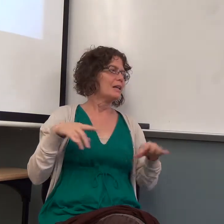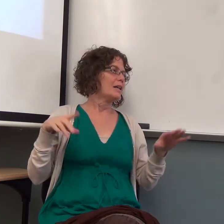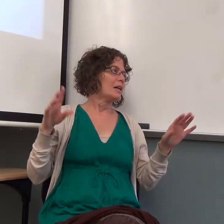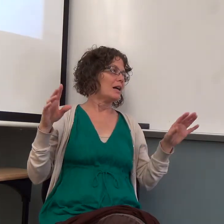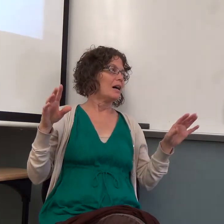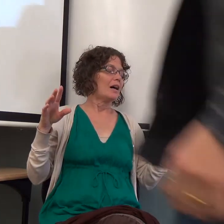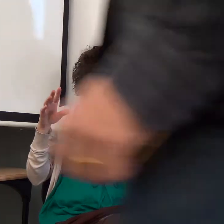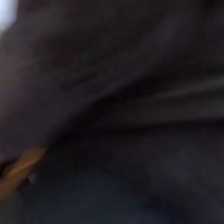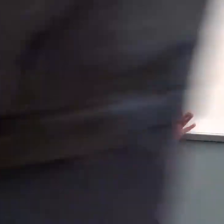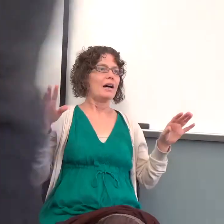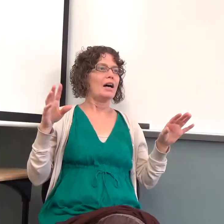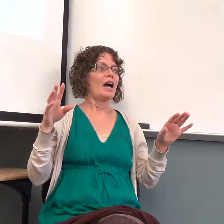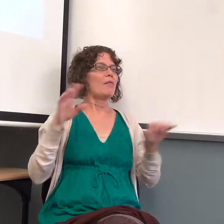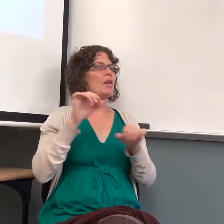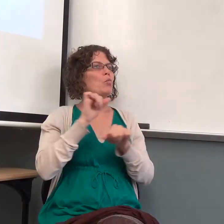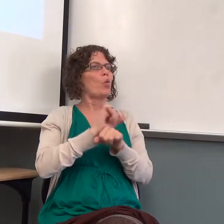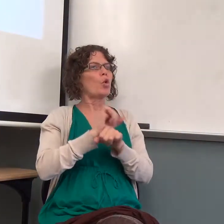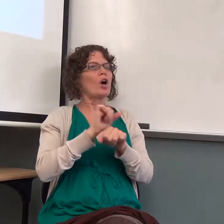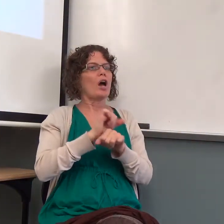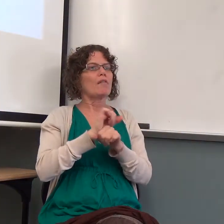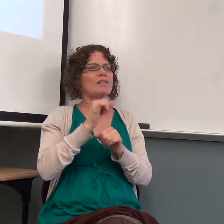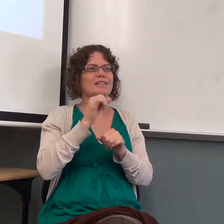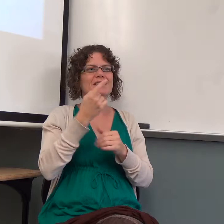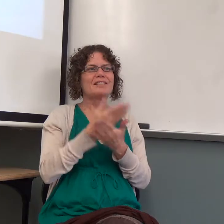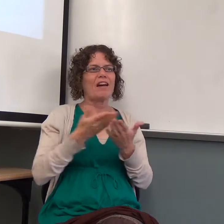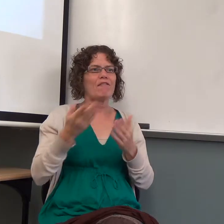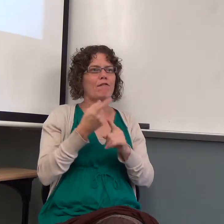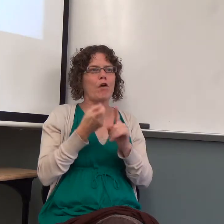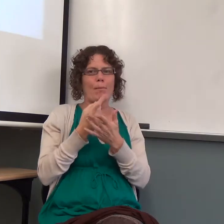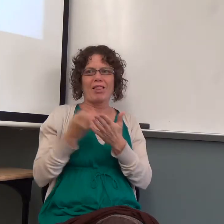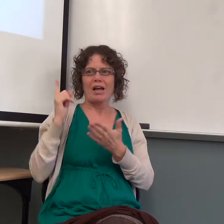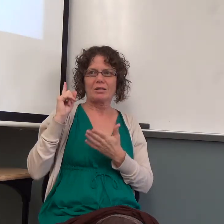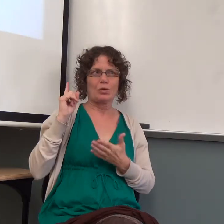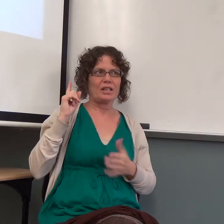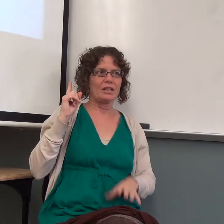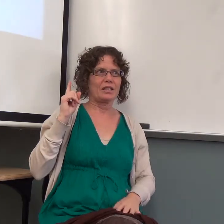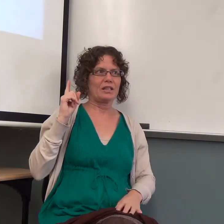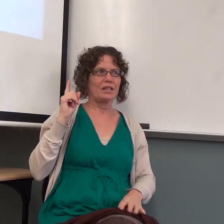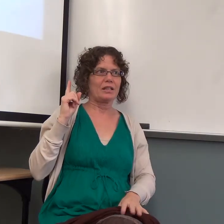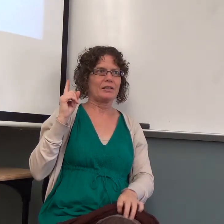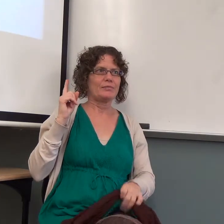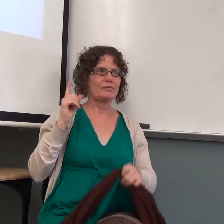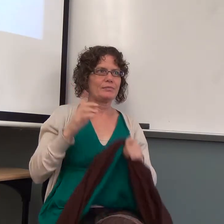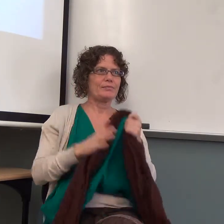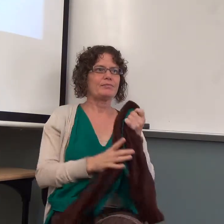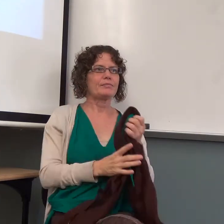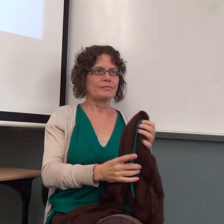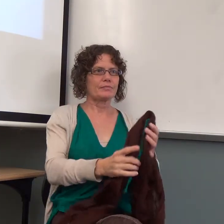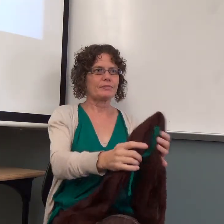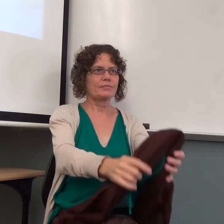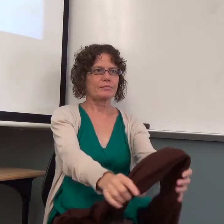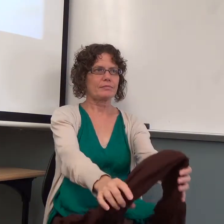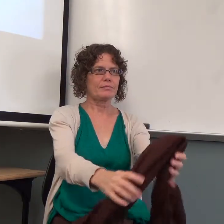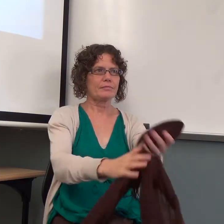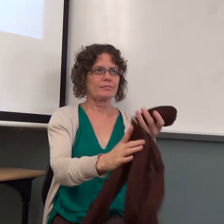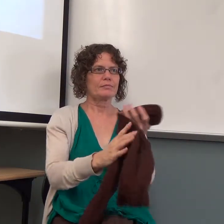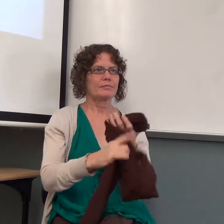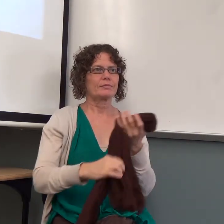Are we gonna work on this or? We don't do that in my class. Oh, so we have to do this after. That's the ECC. Those are 2 hours